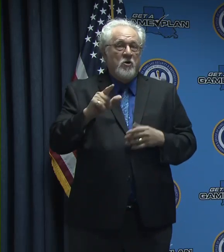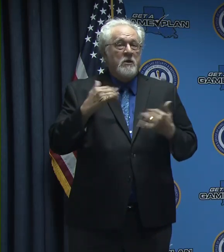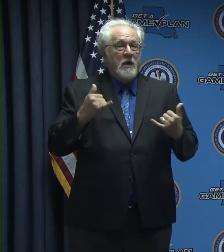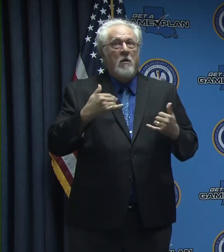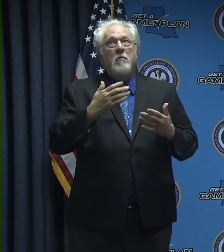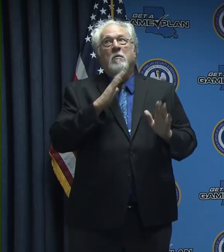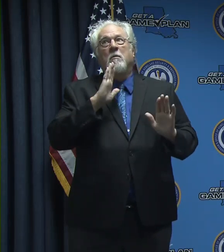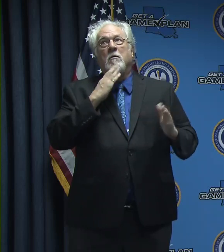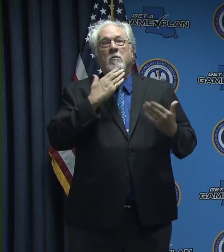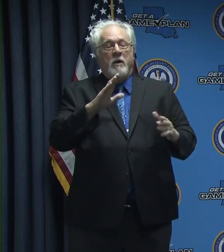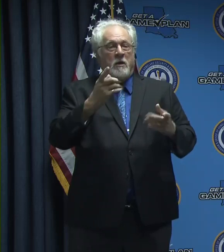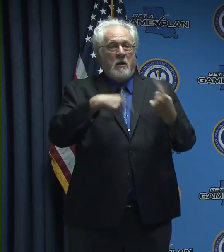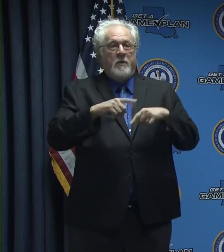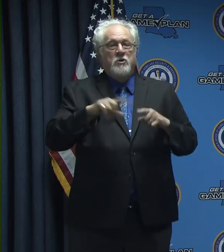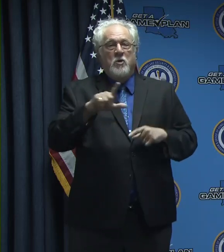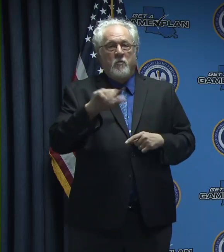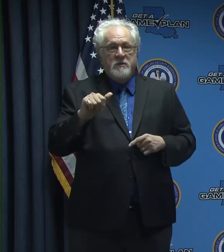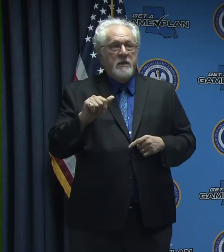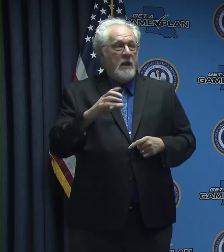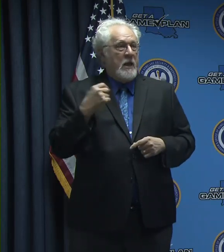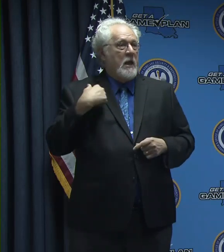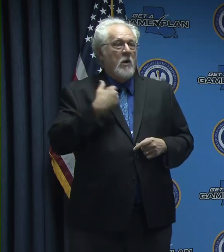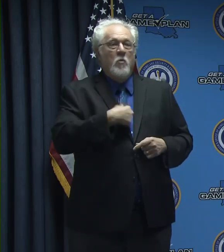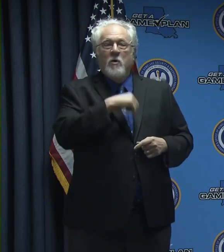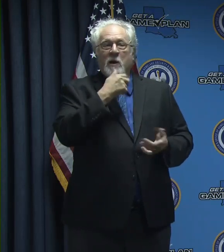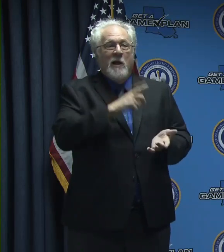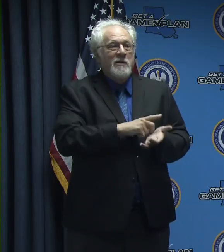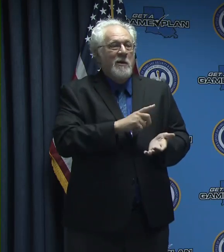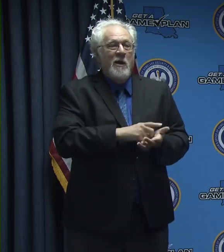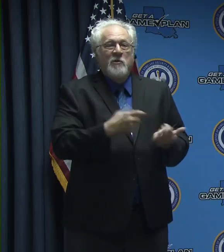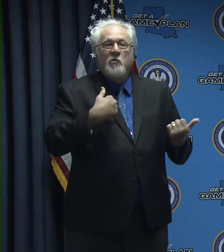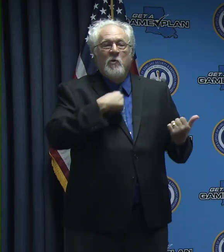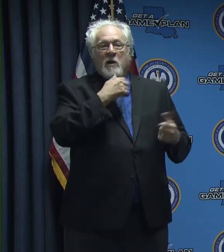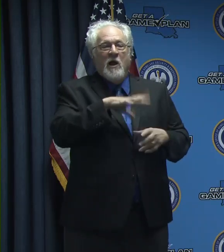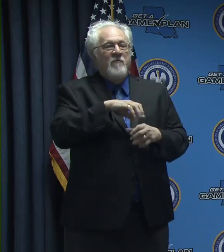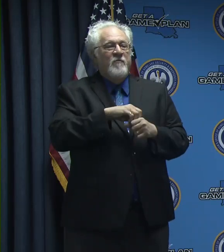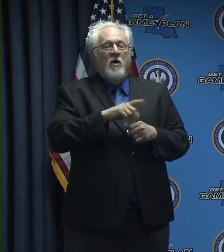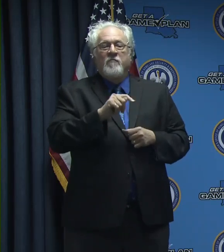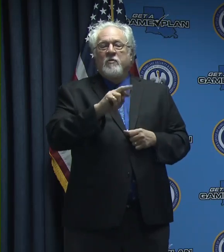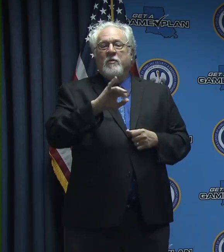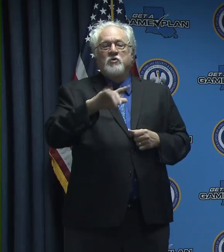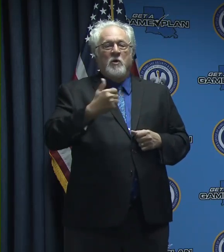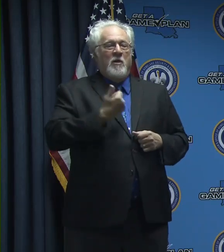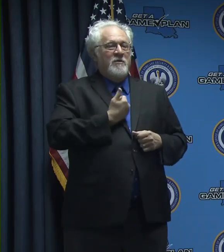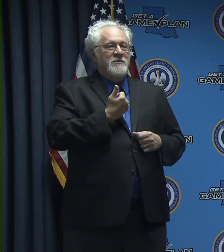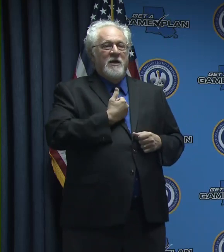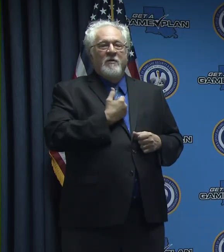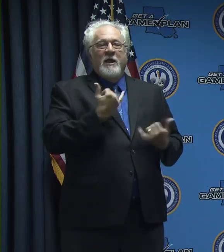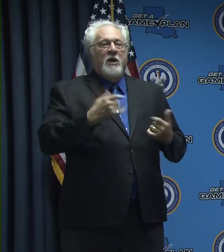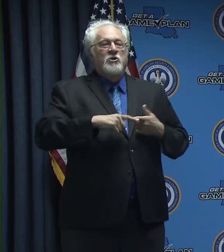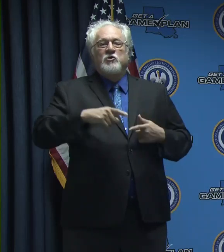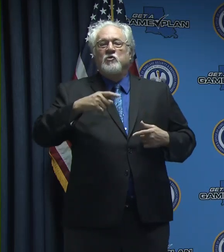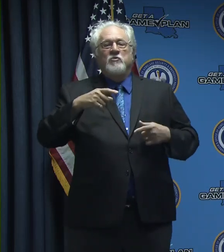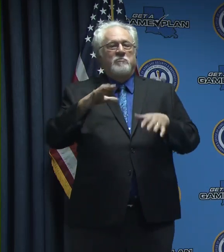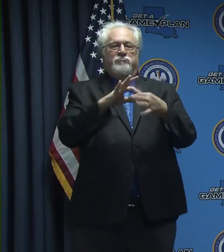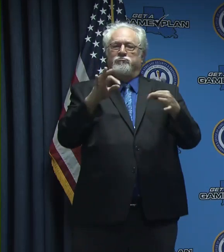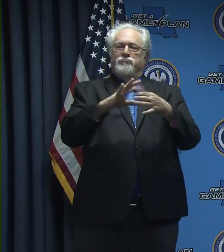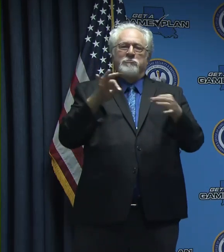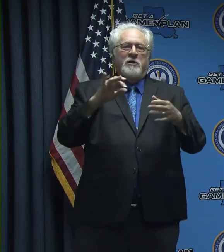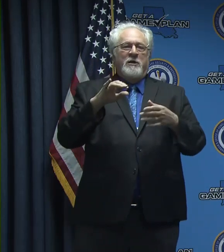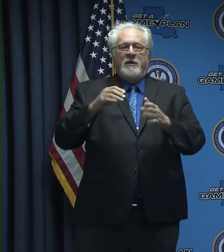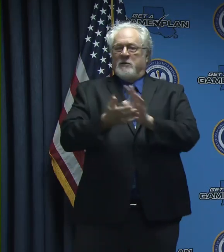to Louisiana. And we are not doctors. We're not involved in the trial. We're not here to testify as to the efficacy